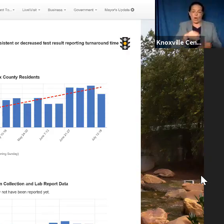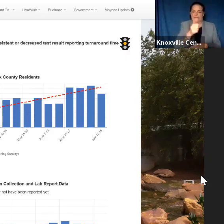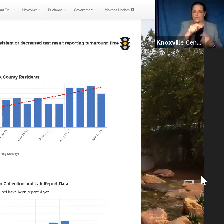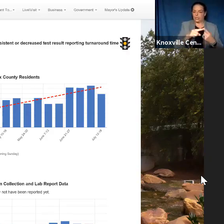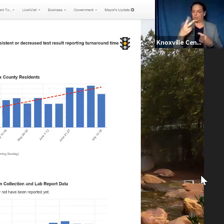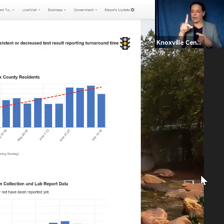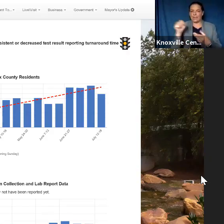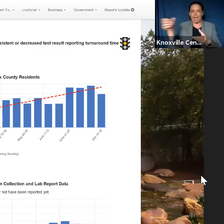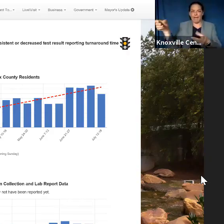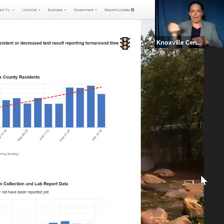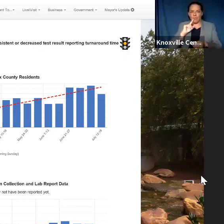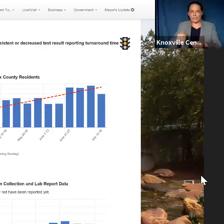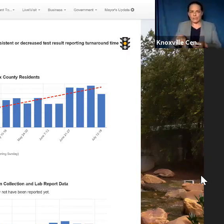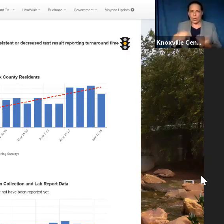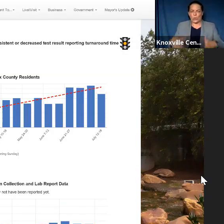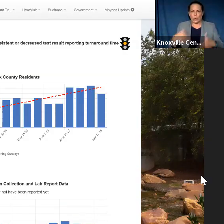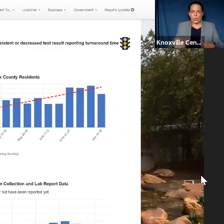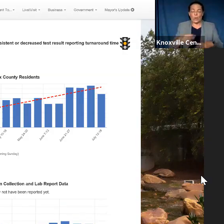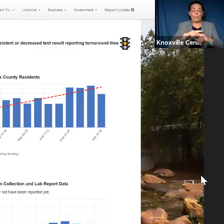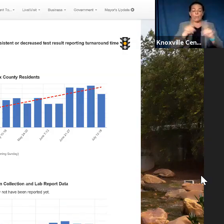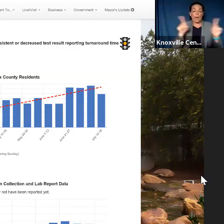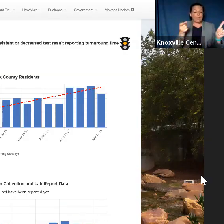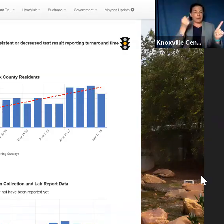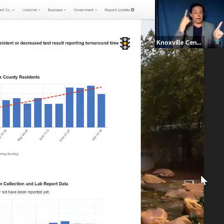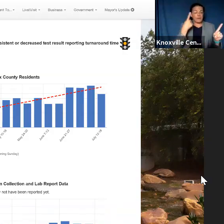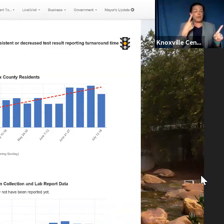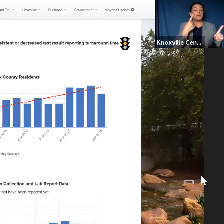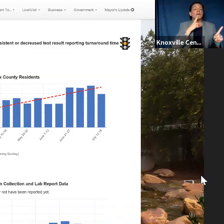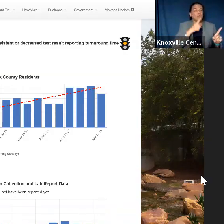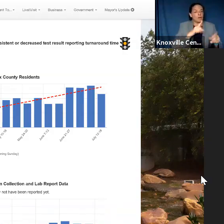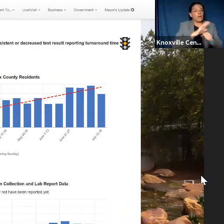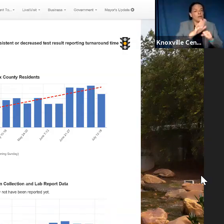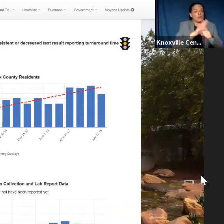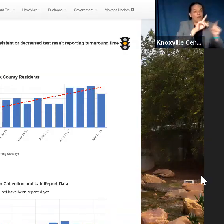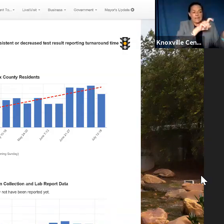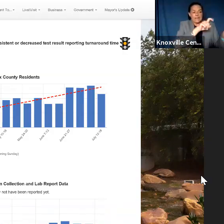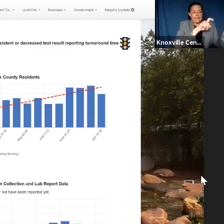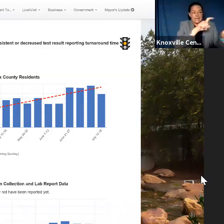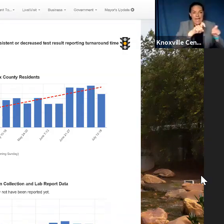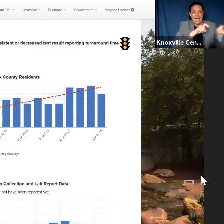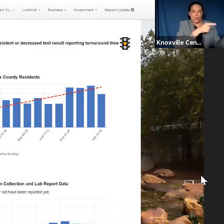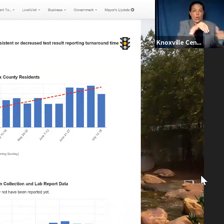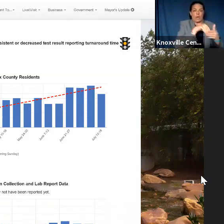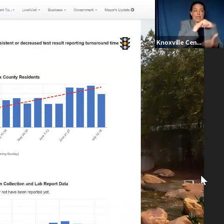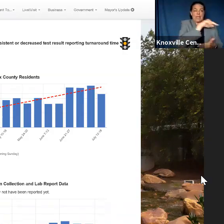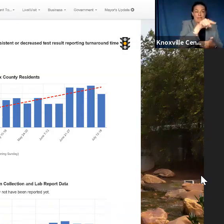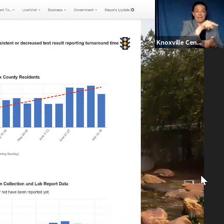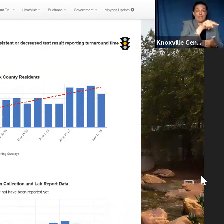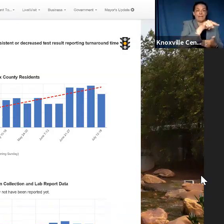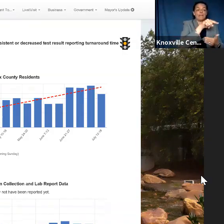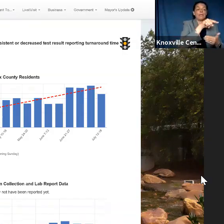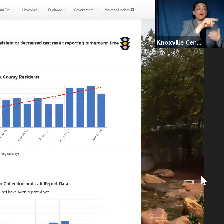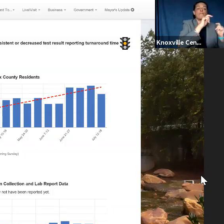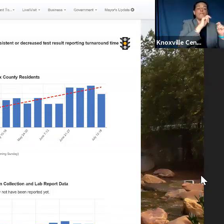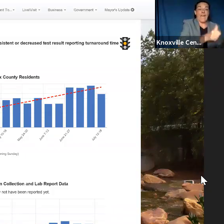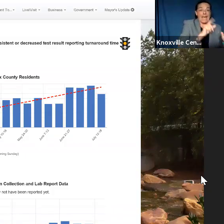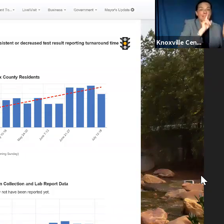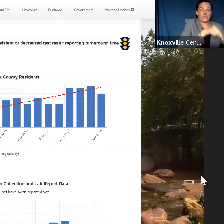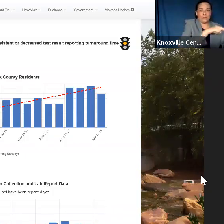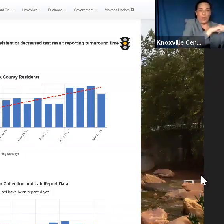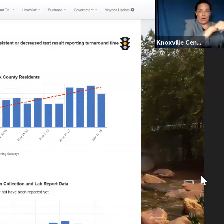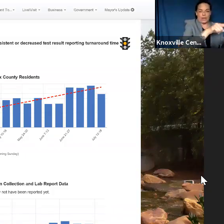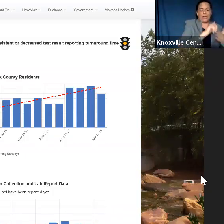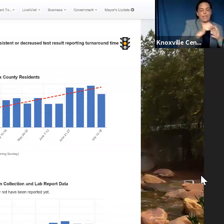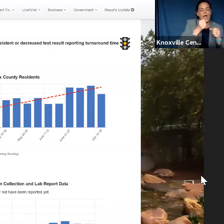back. However, there are enough tests that are being done in our community with a quick turnaround time that contribute to the